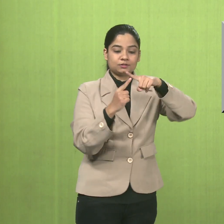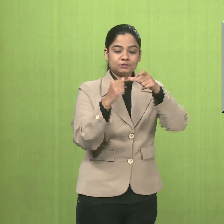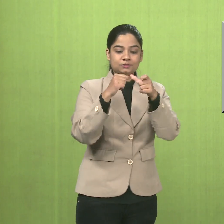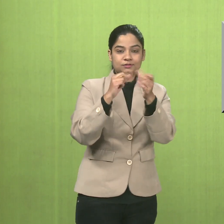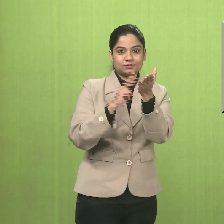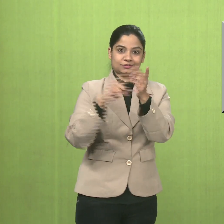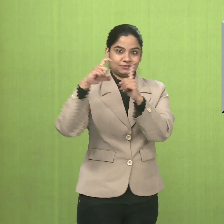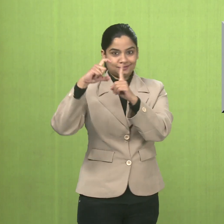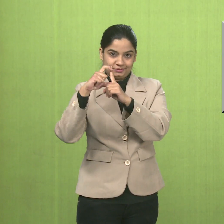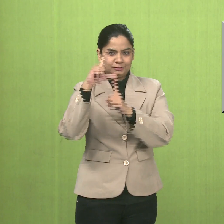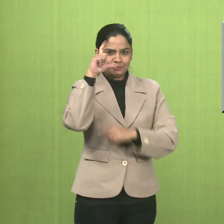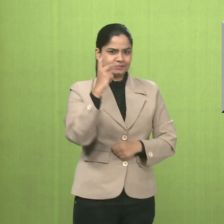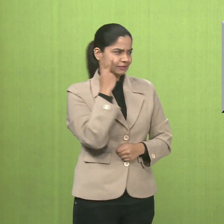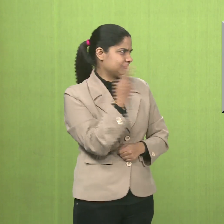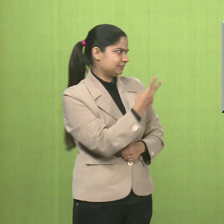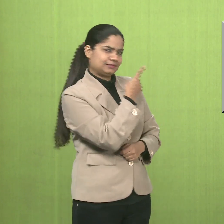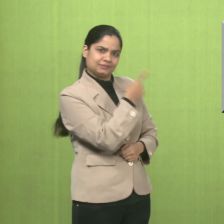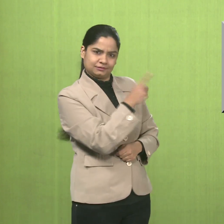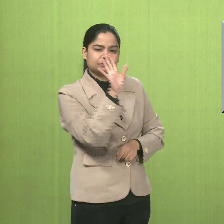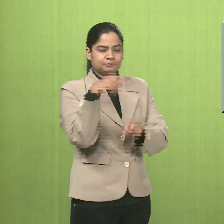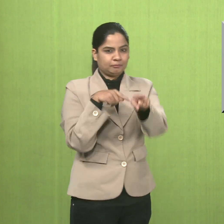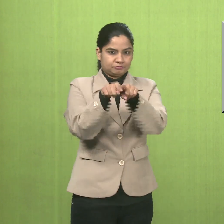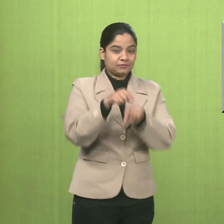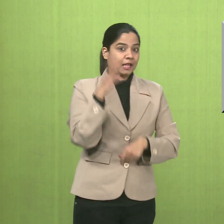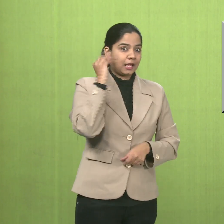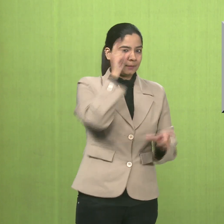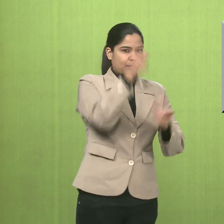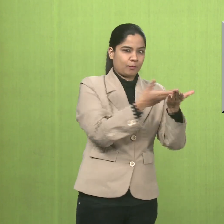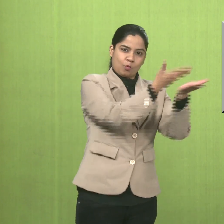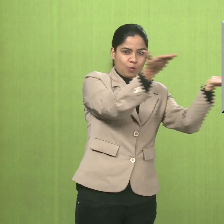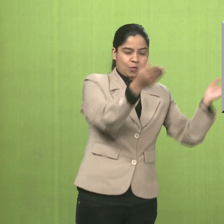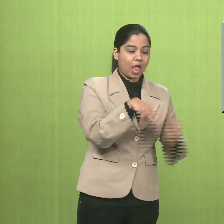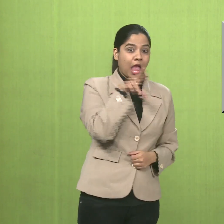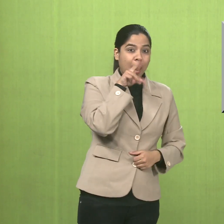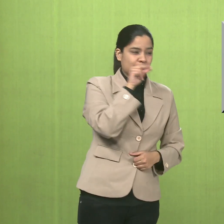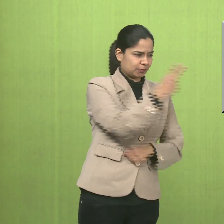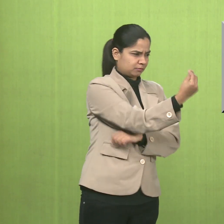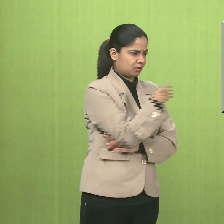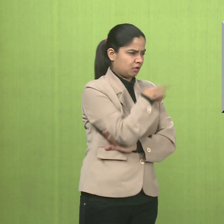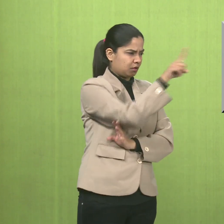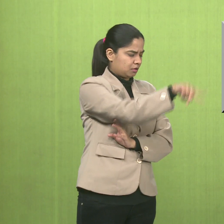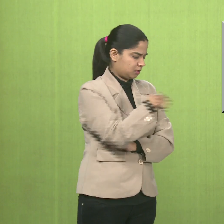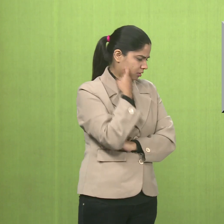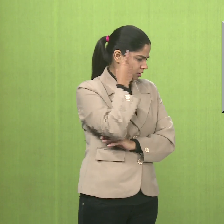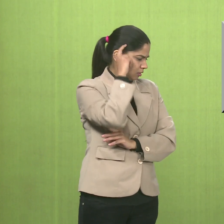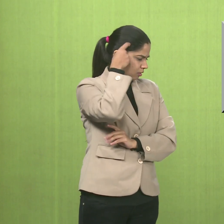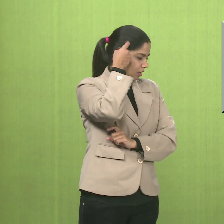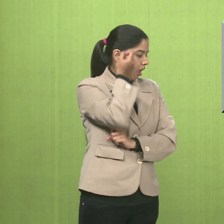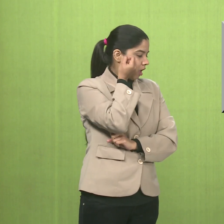Understand, to perceive the intent of meaning. For example, hearing people, when they're speaking and